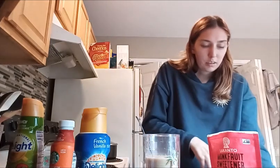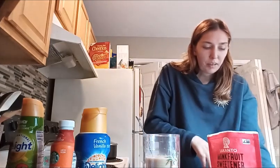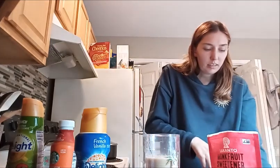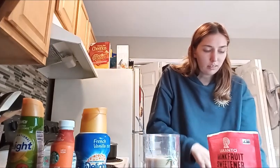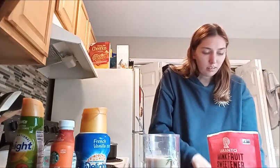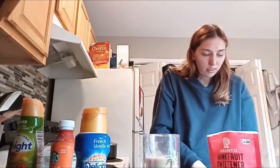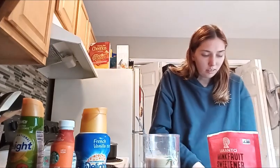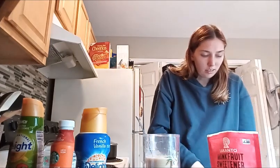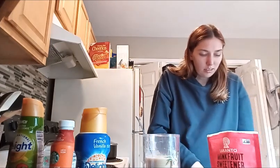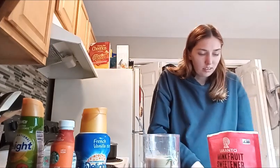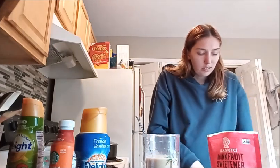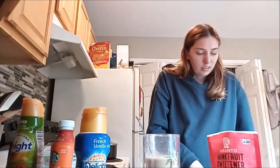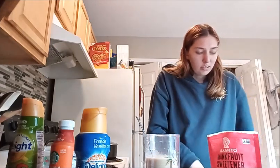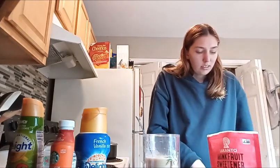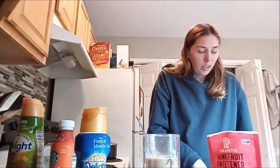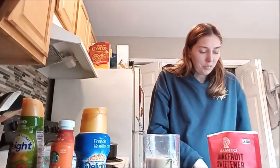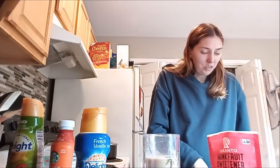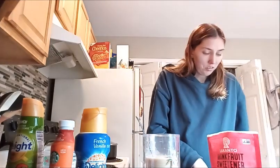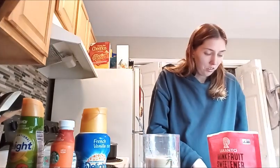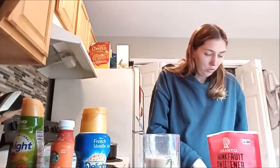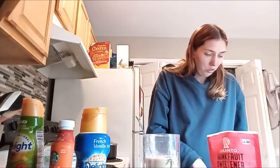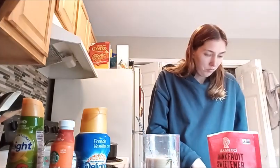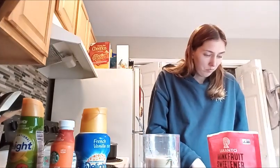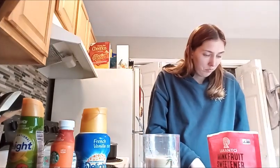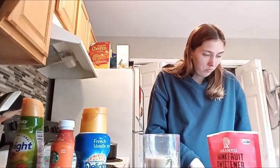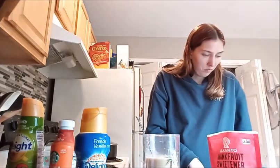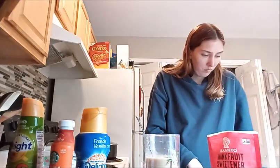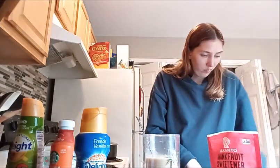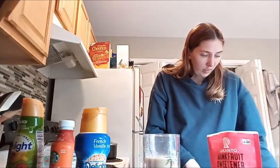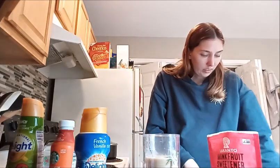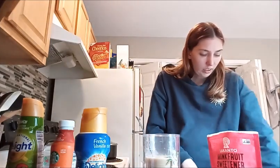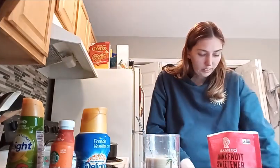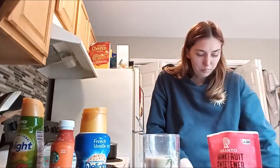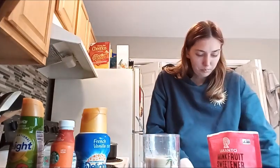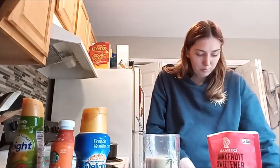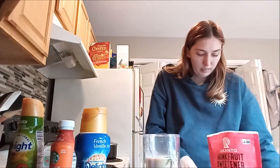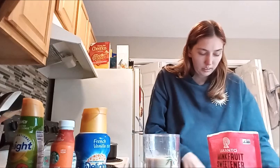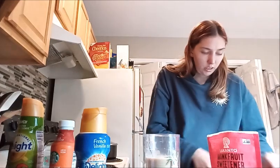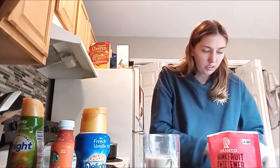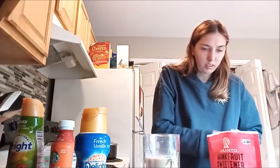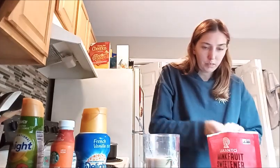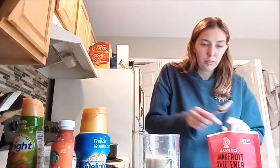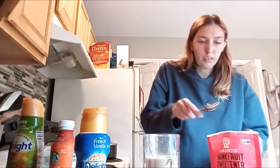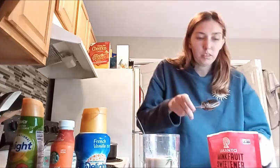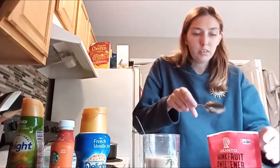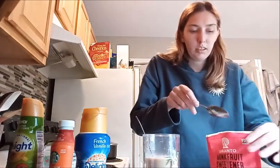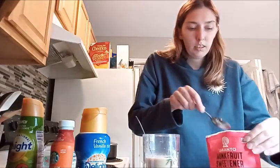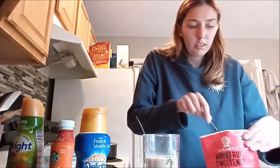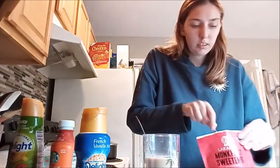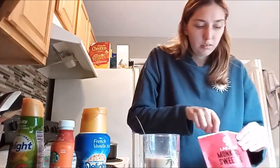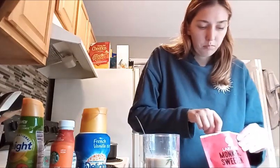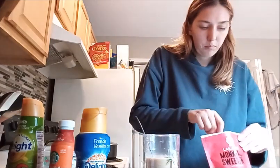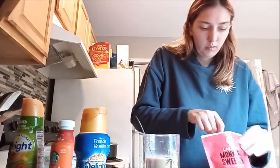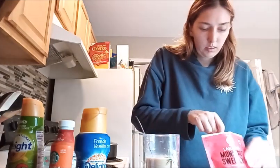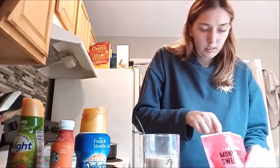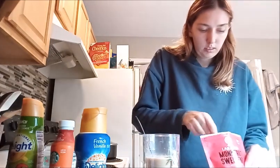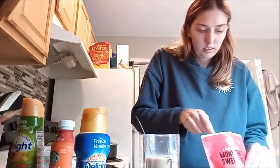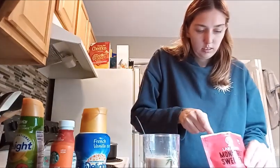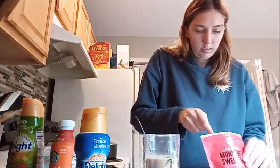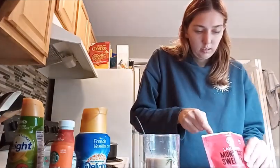depending on how much you use. I'm gonna try to, like, barely use any of this.